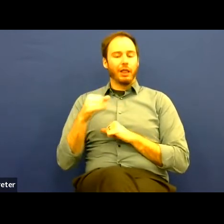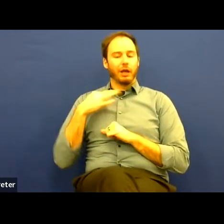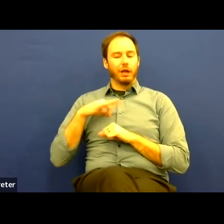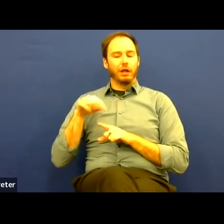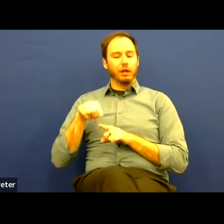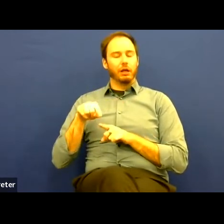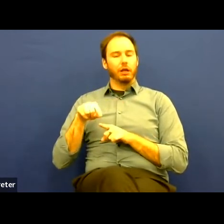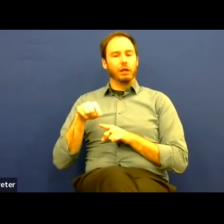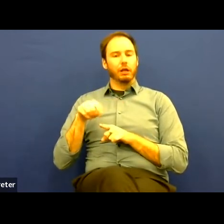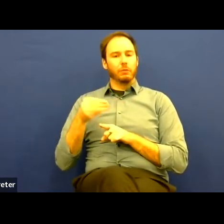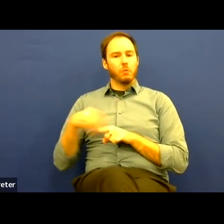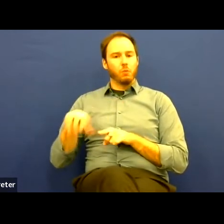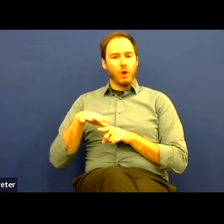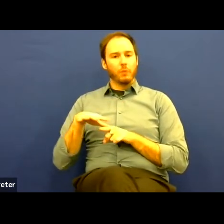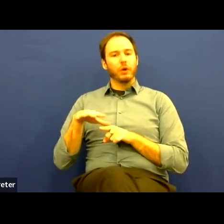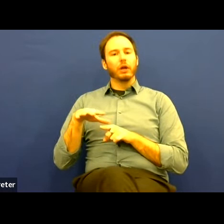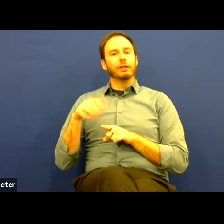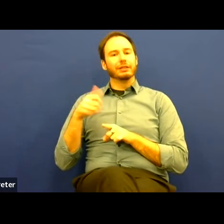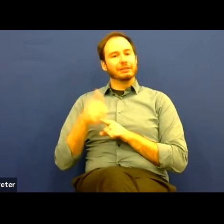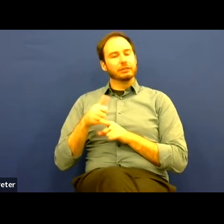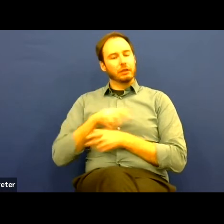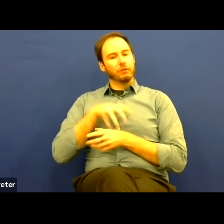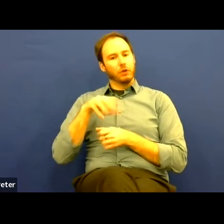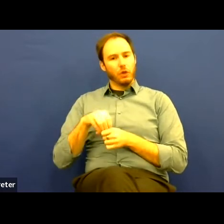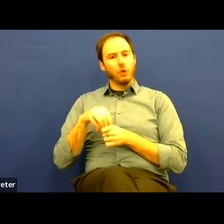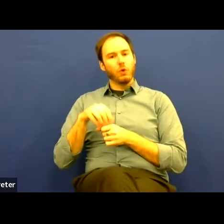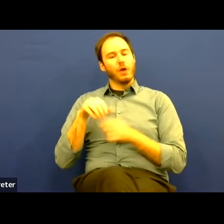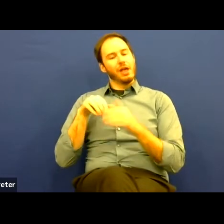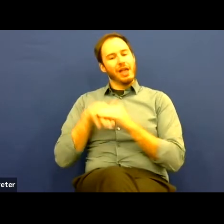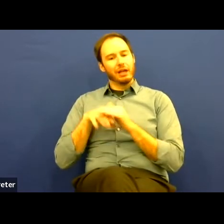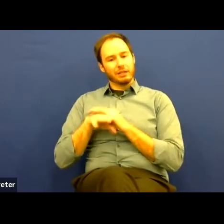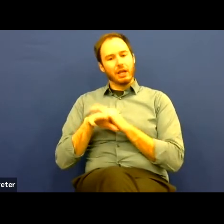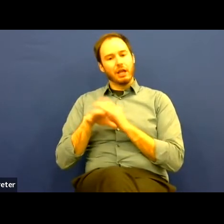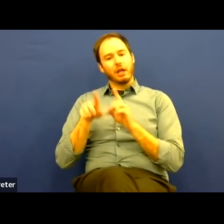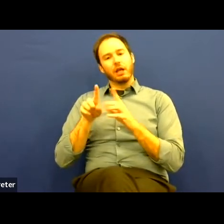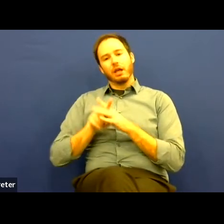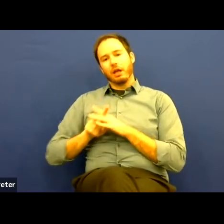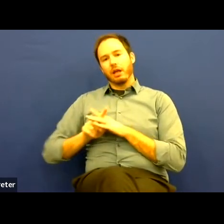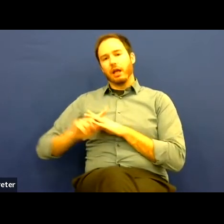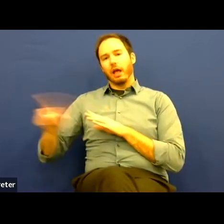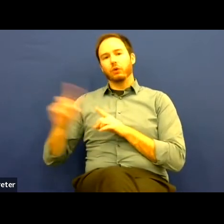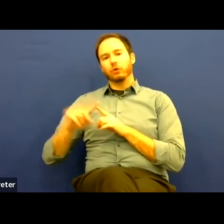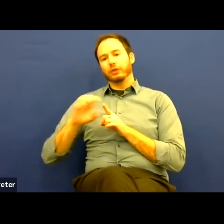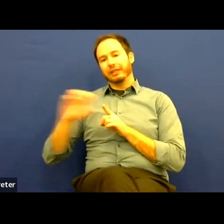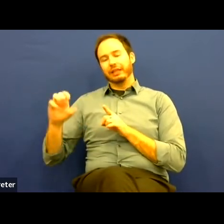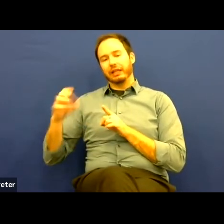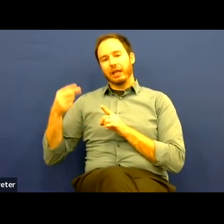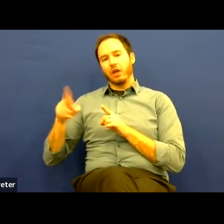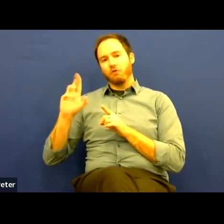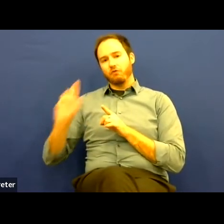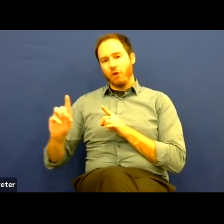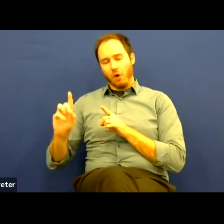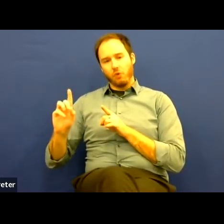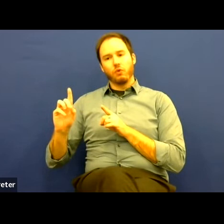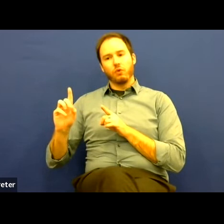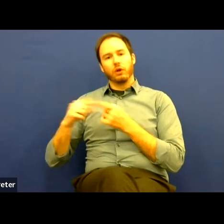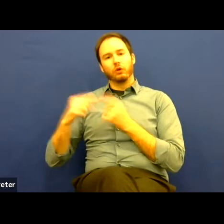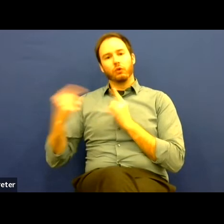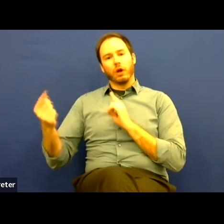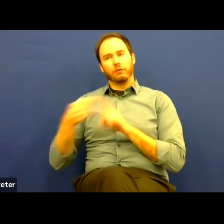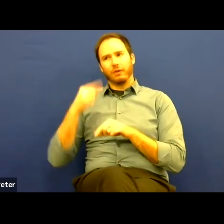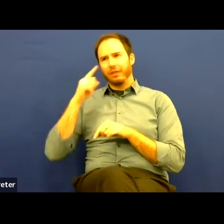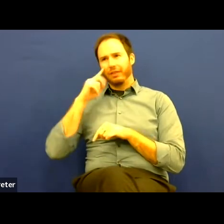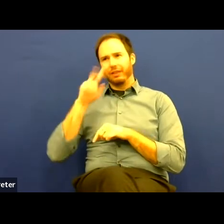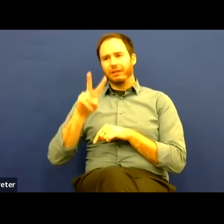property, the property to the south of the dome actually includes an access out to East Henrietta Road that is across from, I think